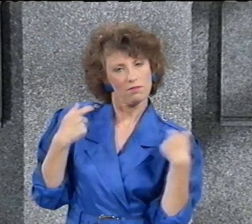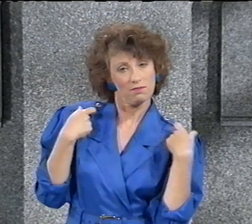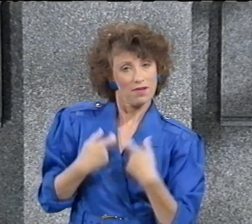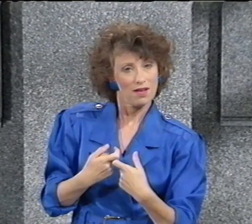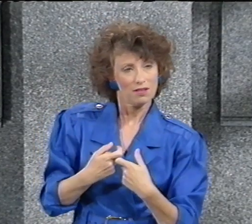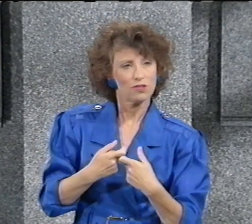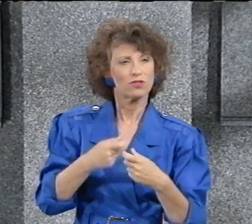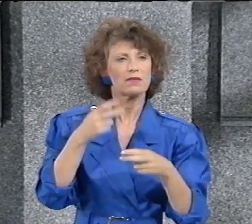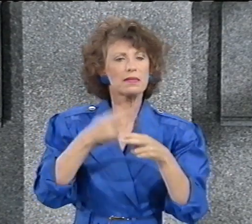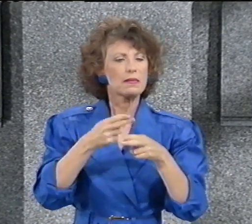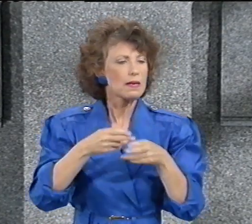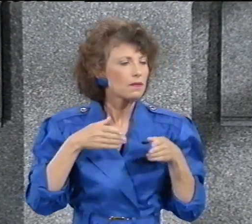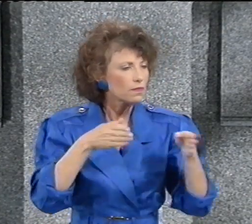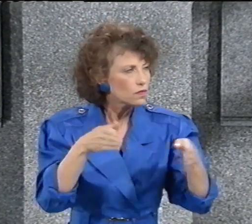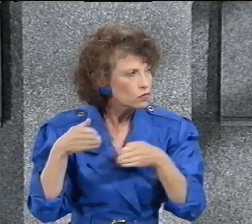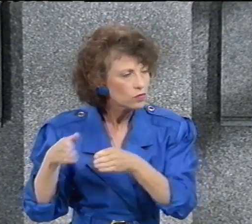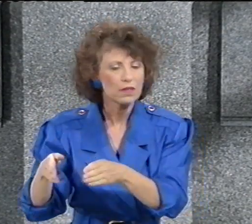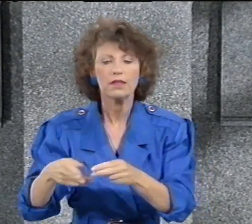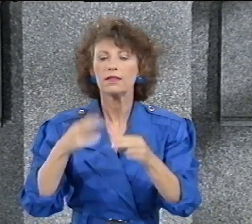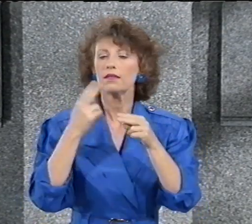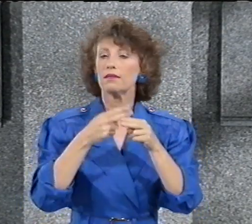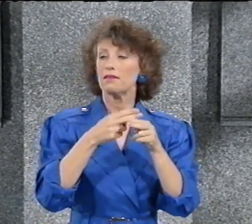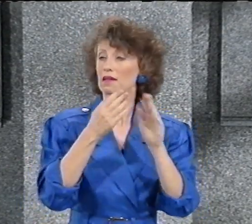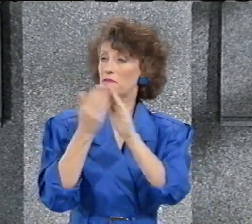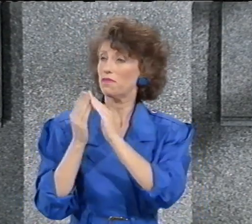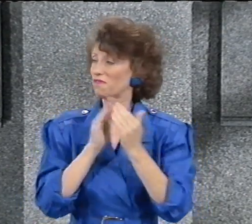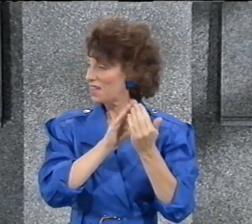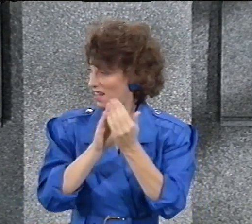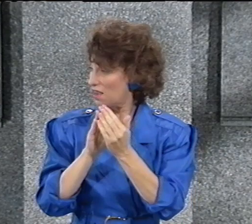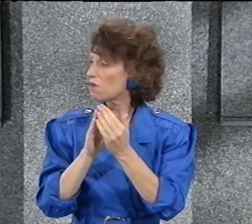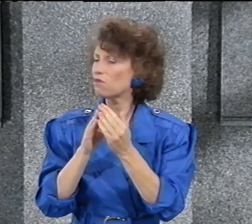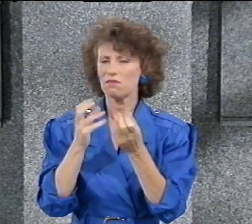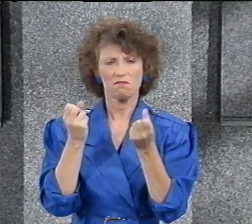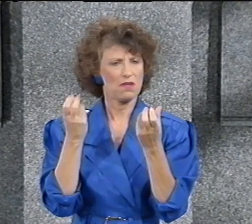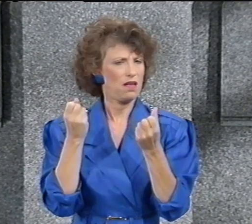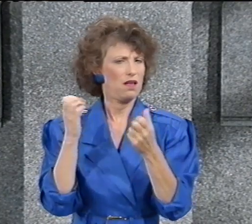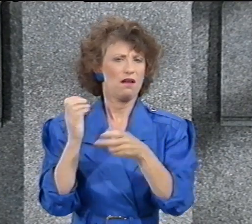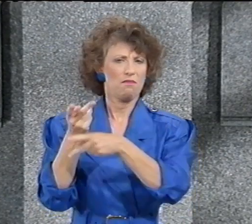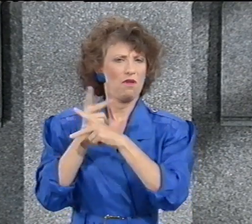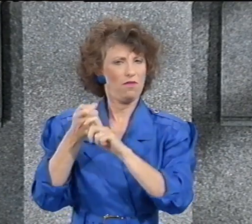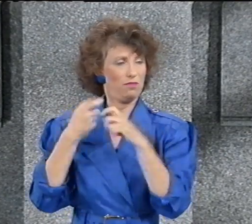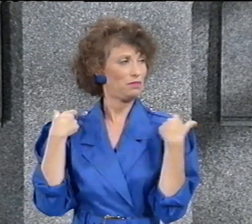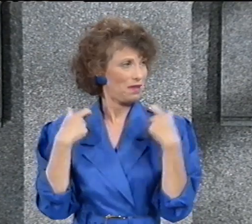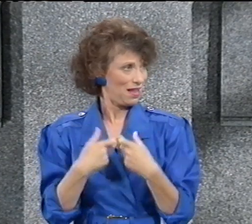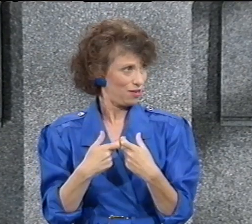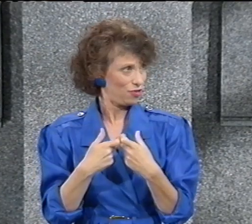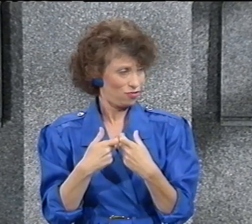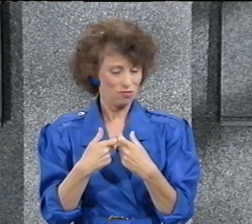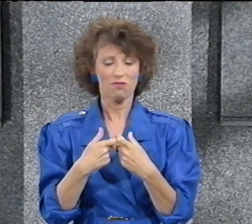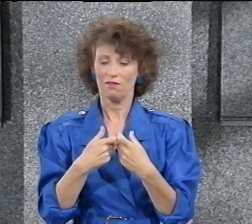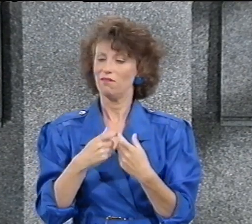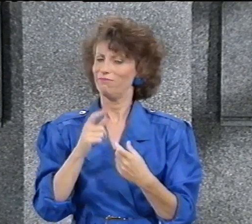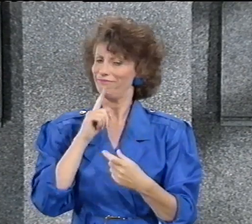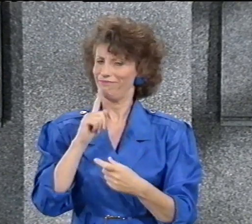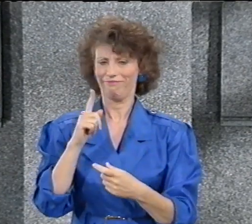live, we have borrowed many words from Spanish. Frequently, streets and towns have been given Spanish names.